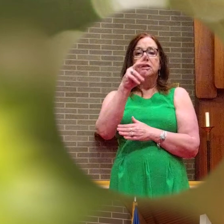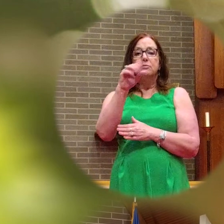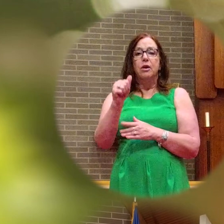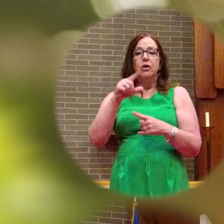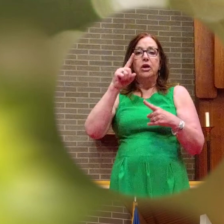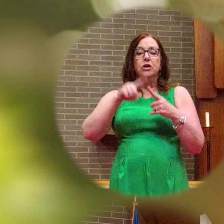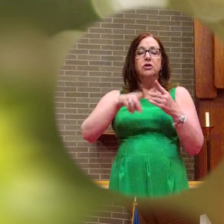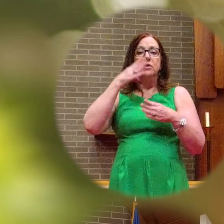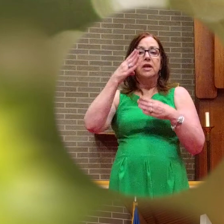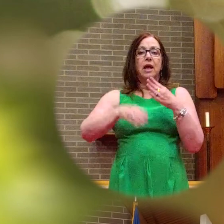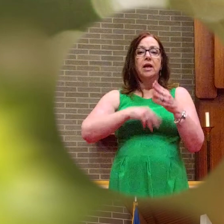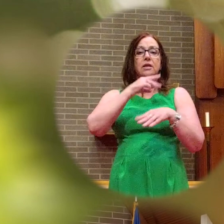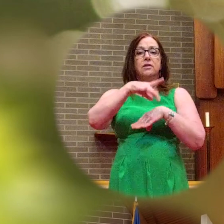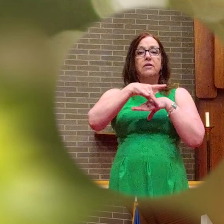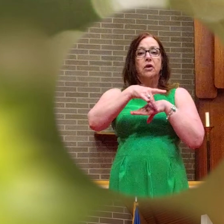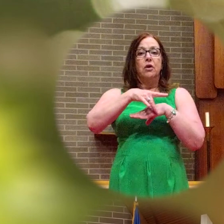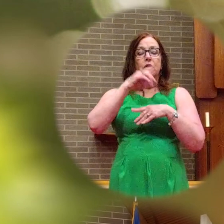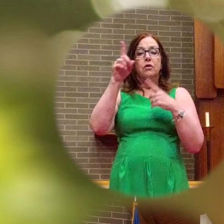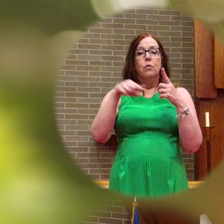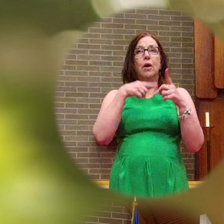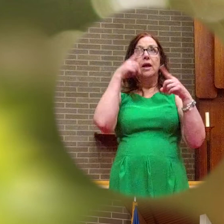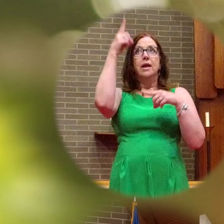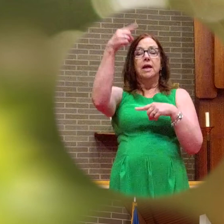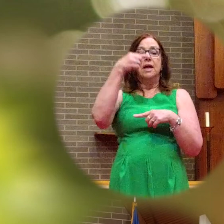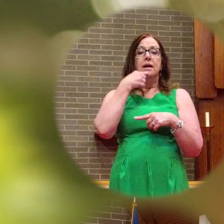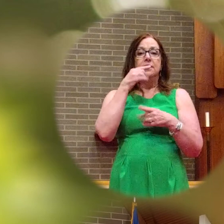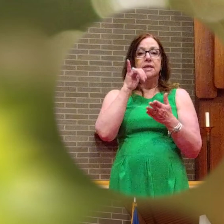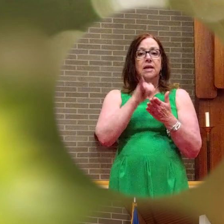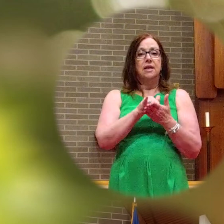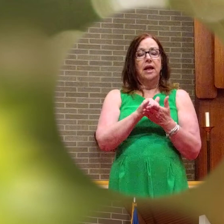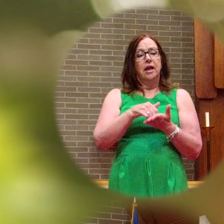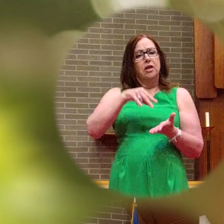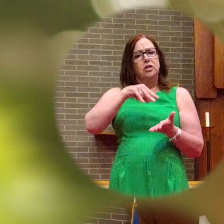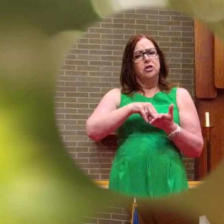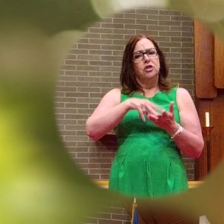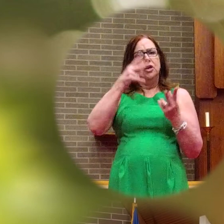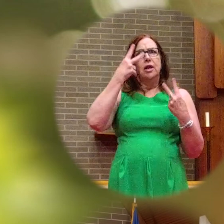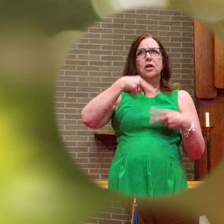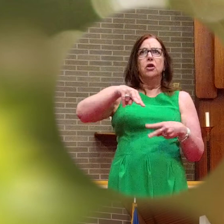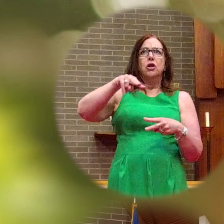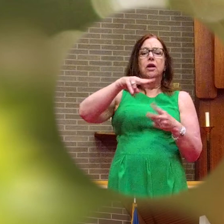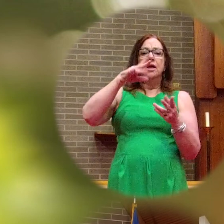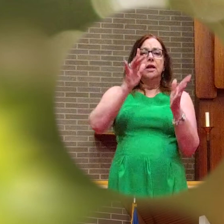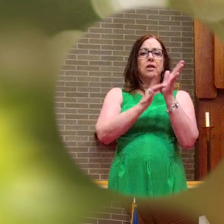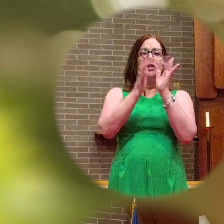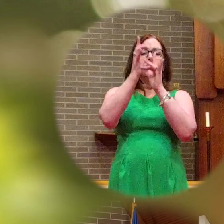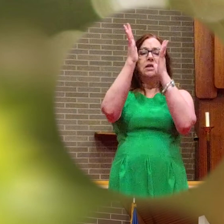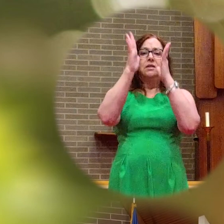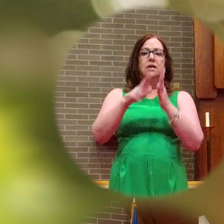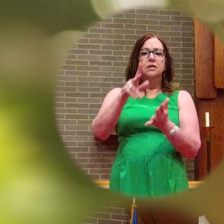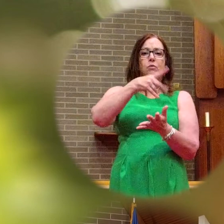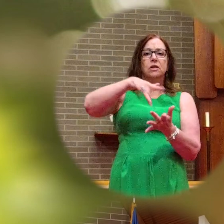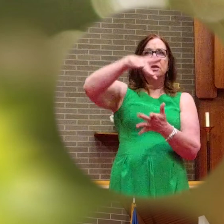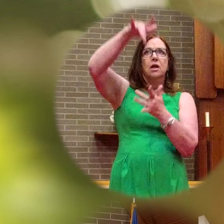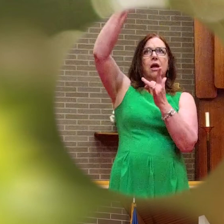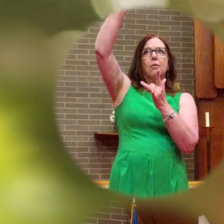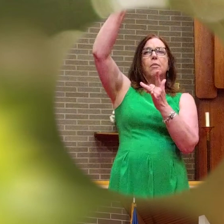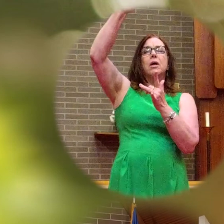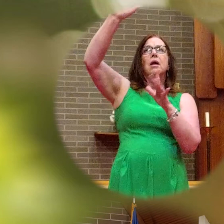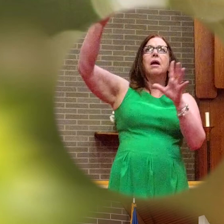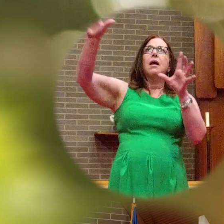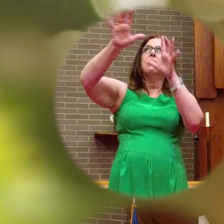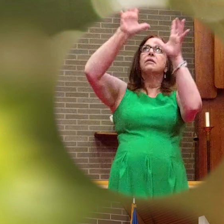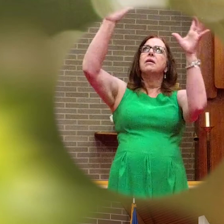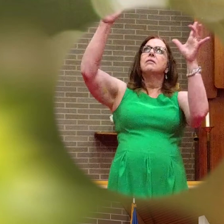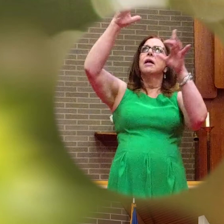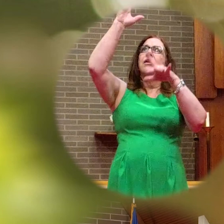the earth." And when he had said these things, as they were looking on, he was lifted up, and a cloud took him out